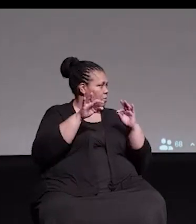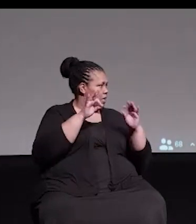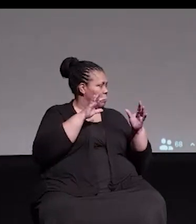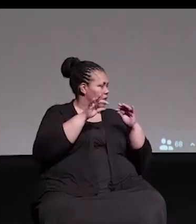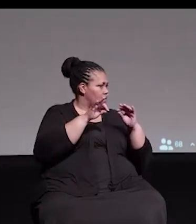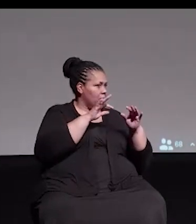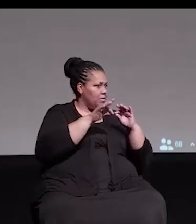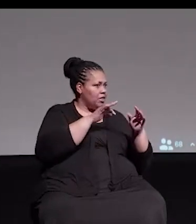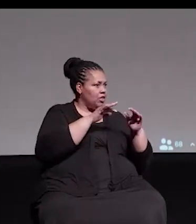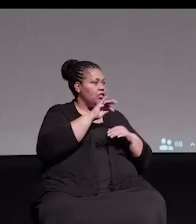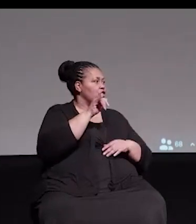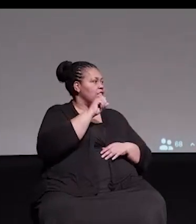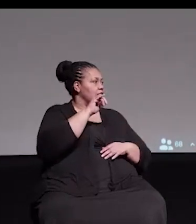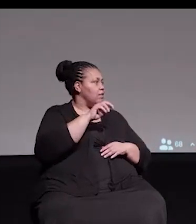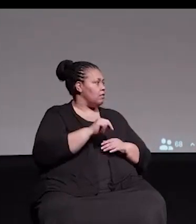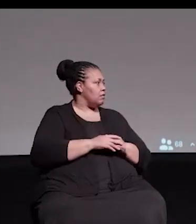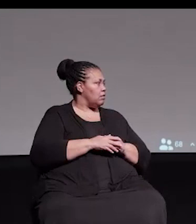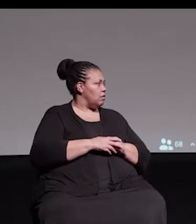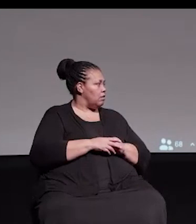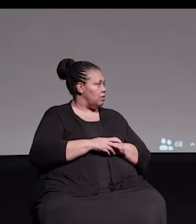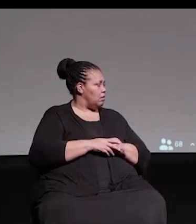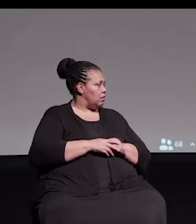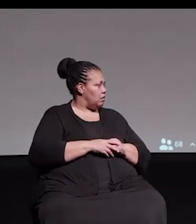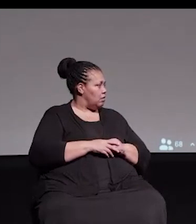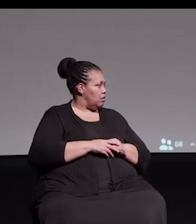Whole group. Jason.